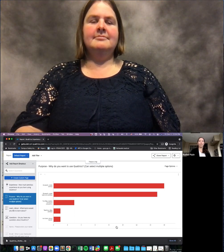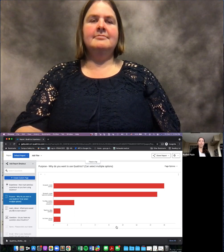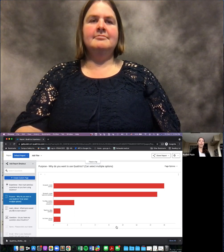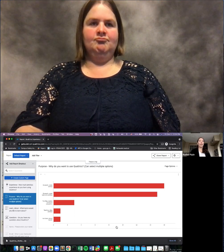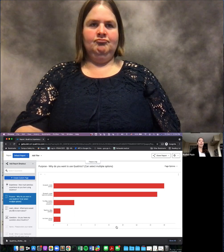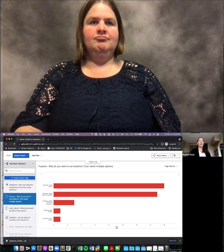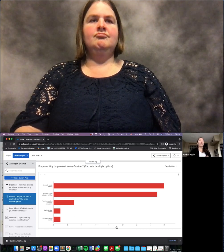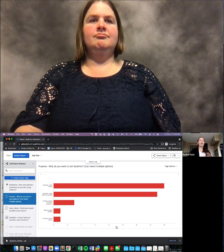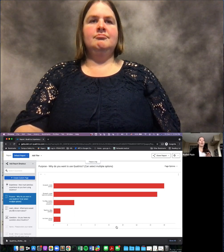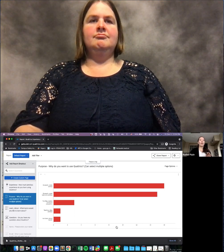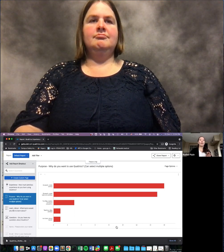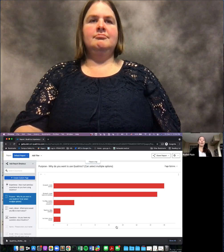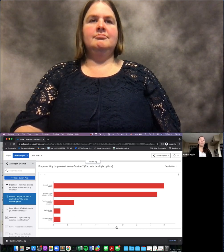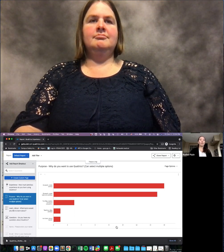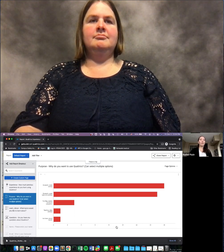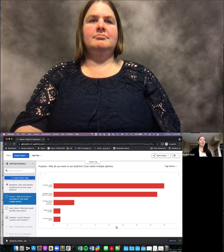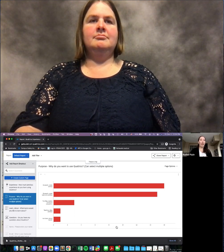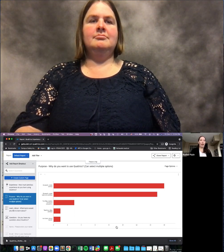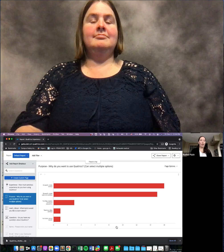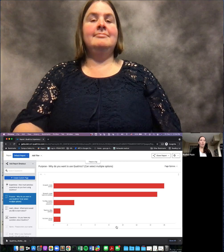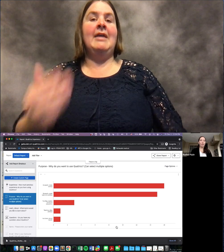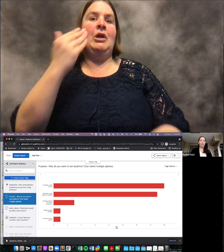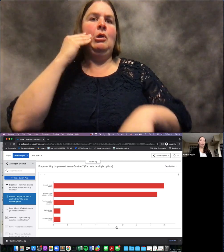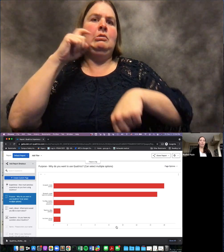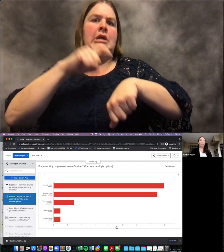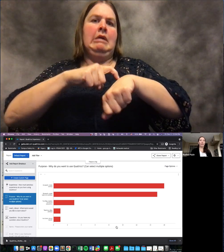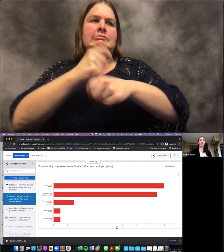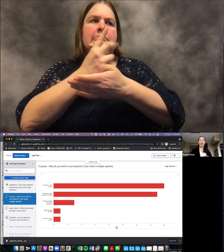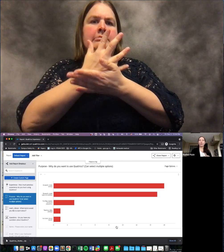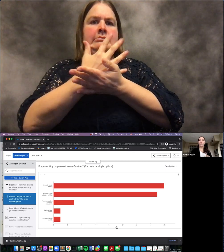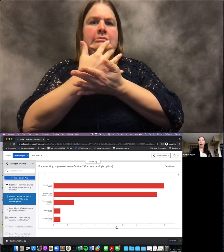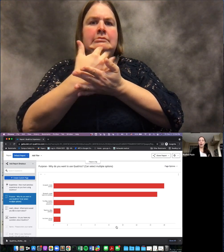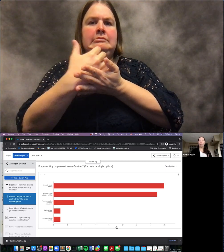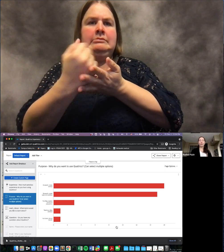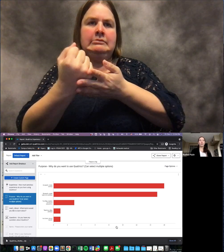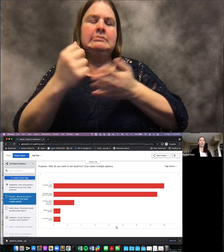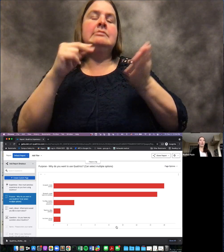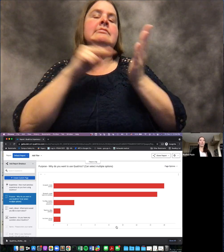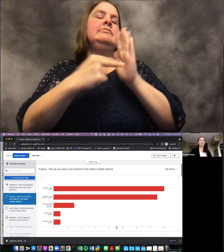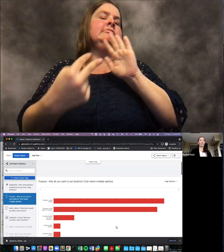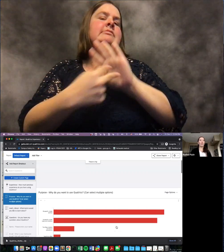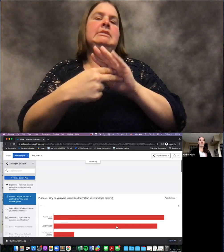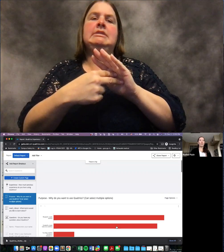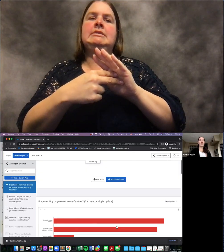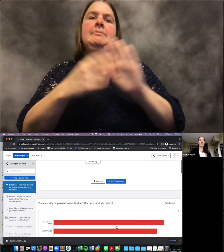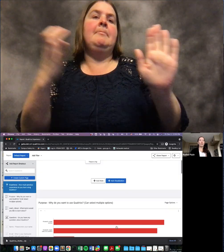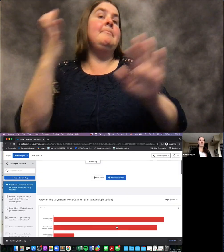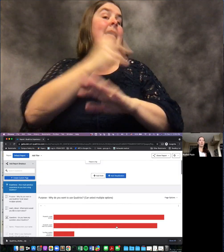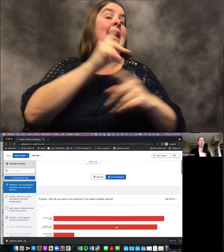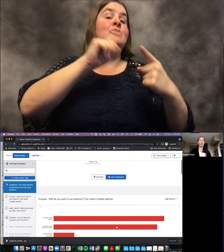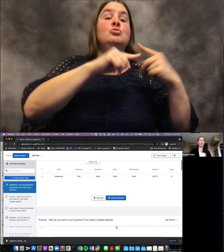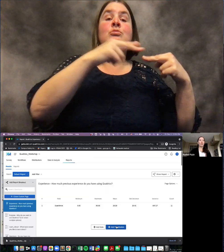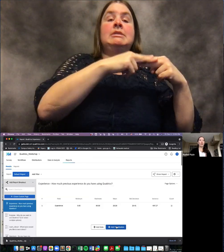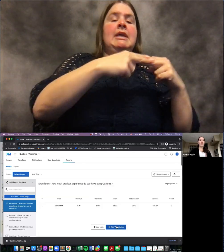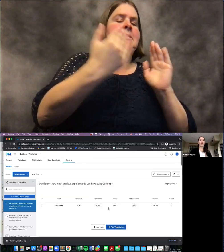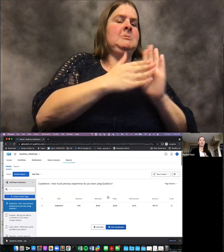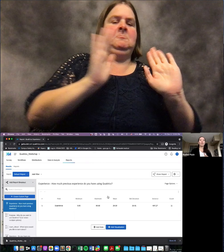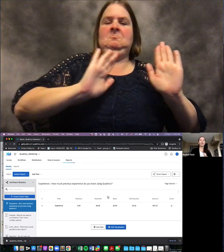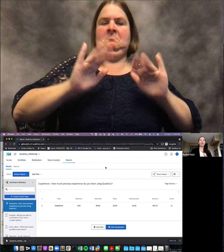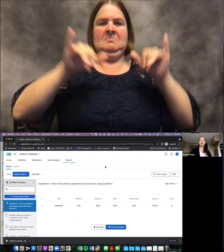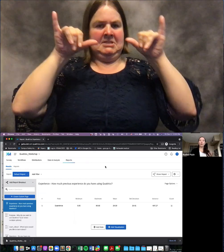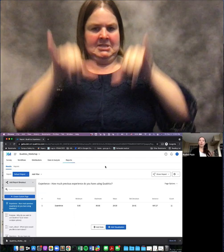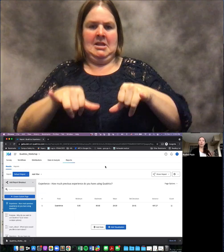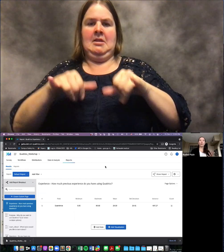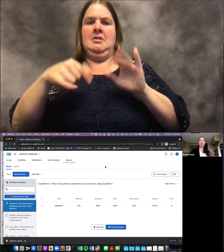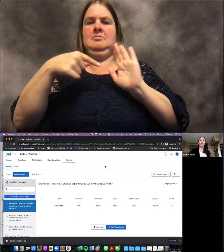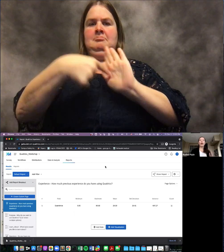Okay. In the interest of time, I'm actually not going to switch back to my slides at this point, and I'm just